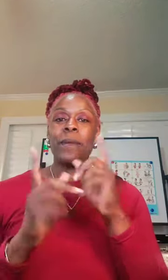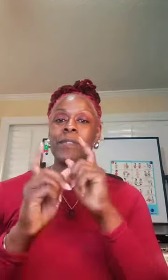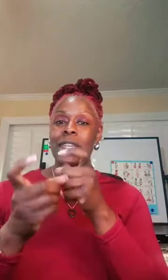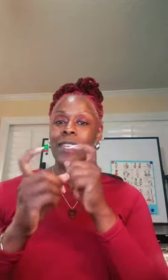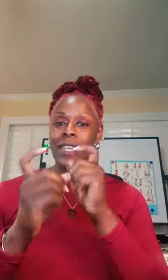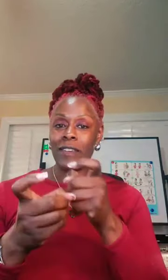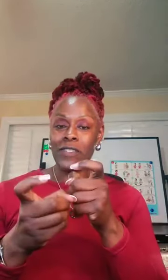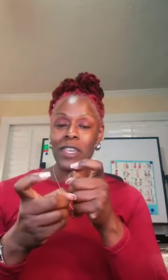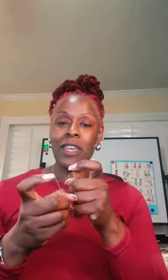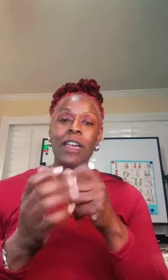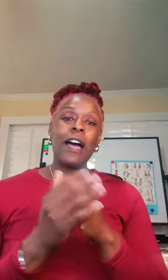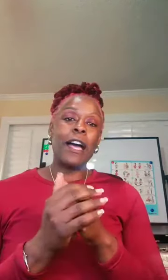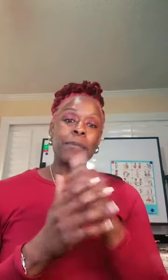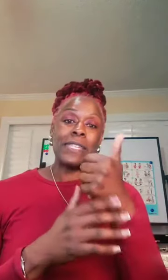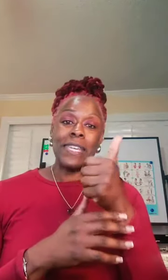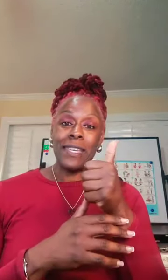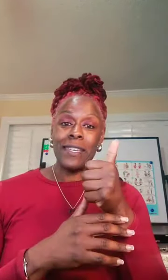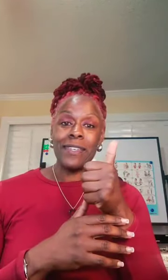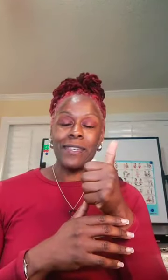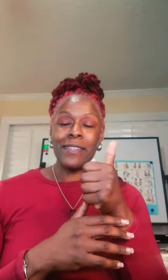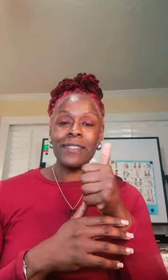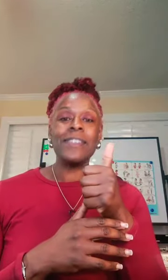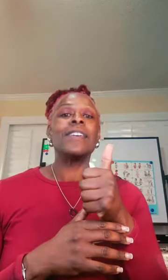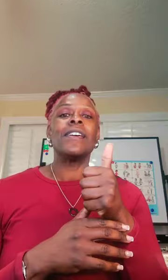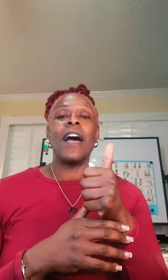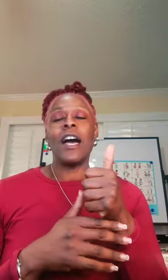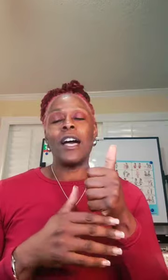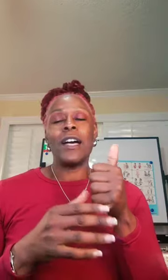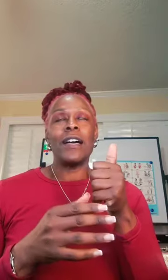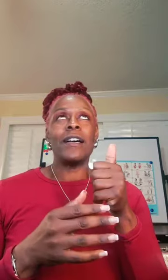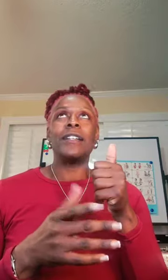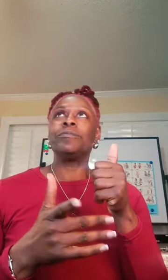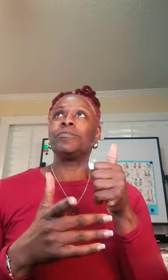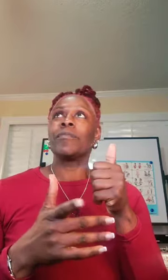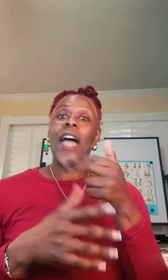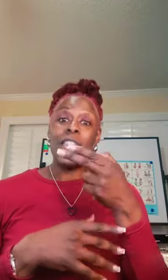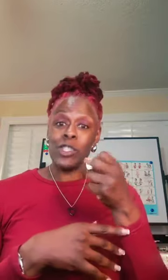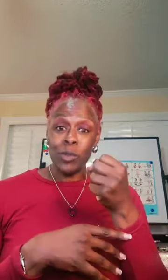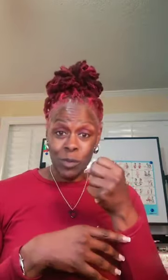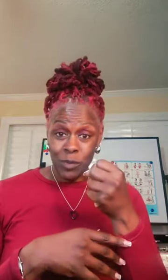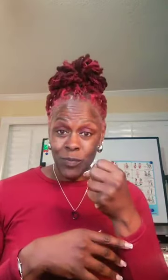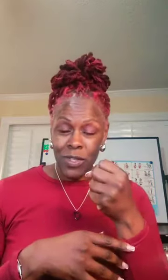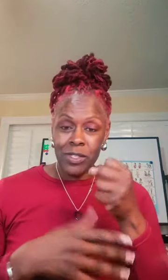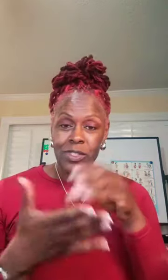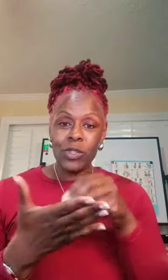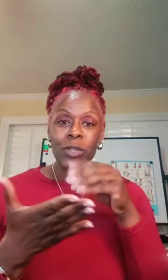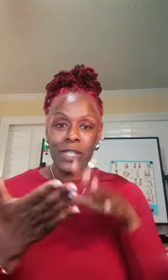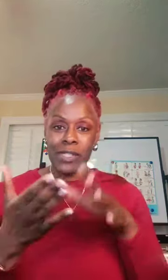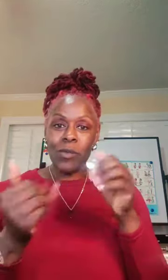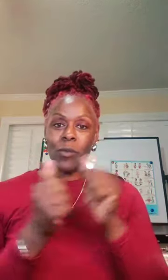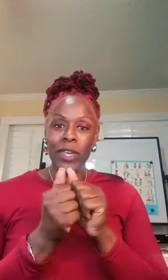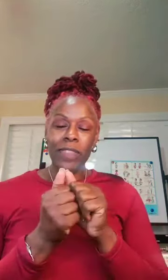to gift 10 high school students with